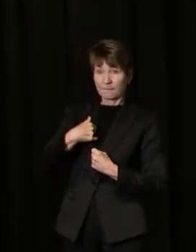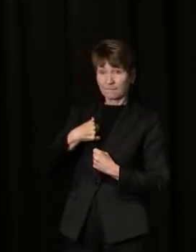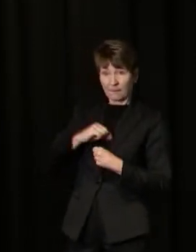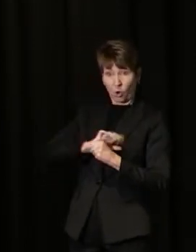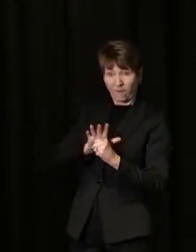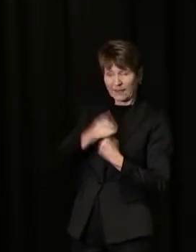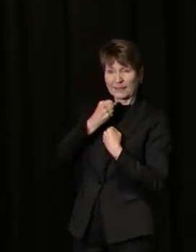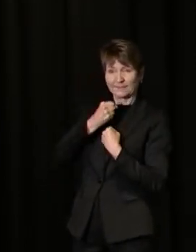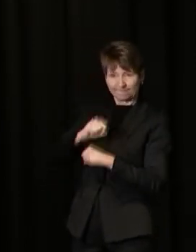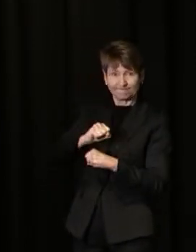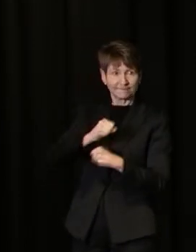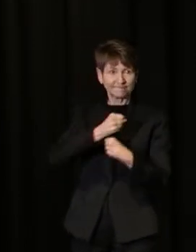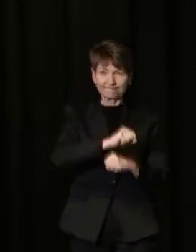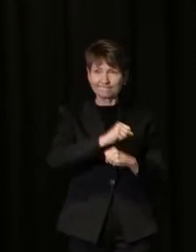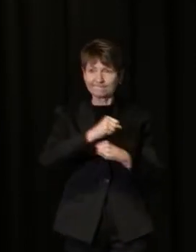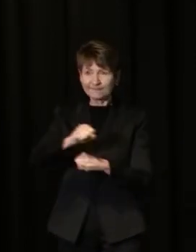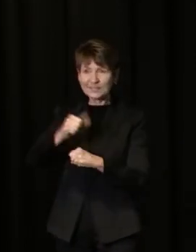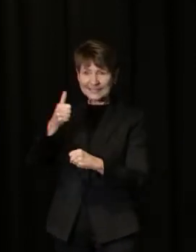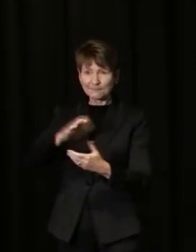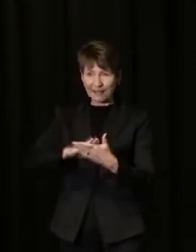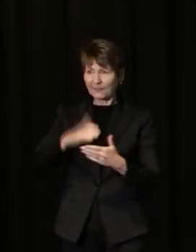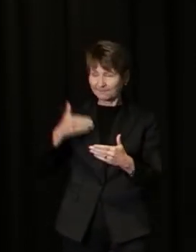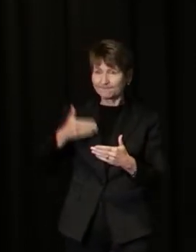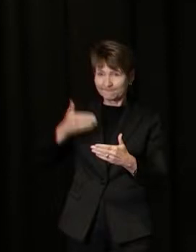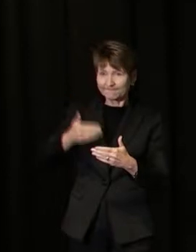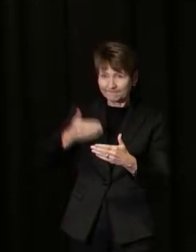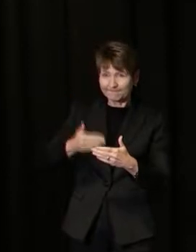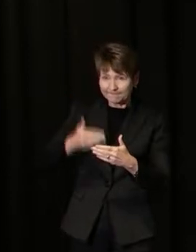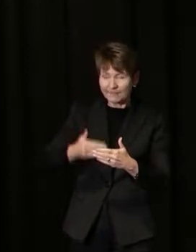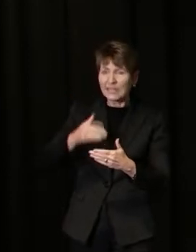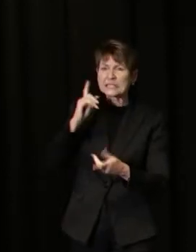questions. If you had Moderna,